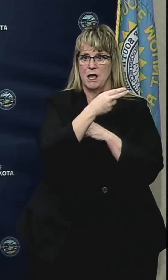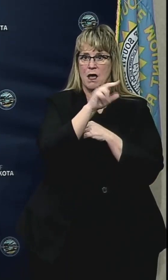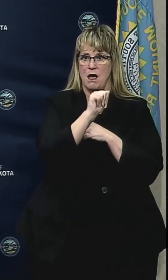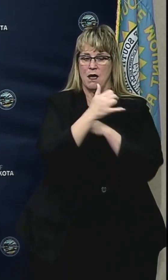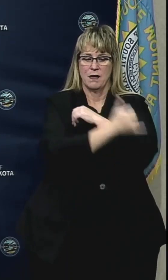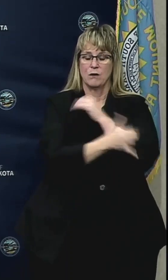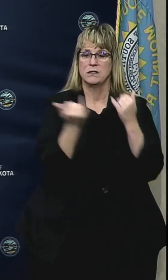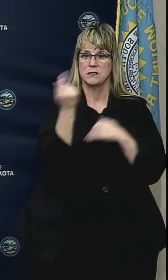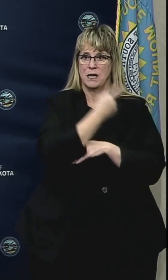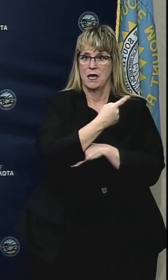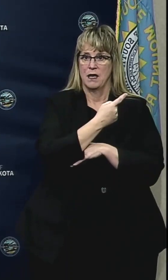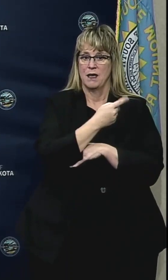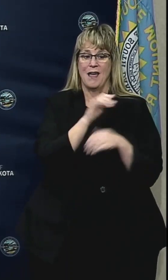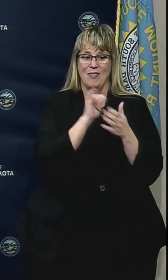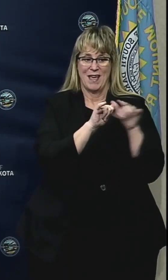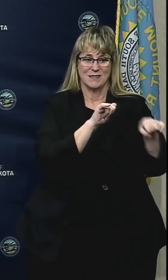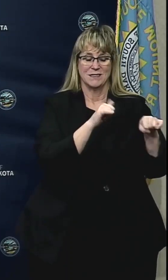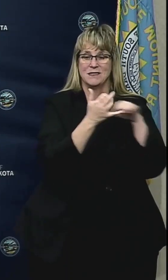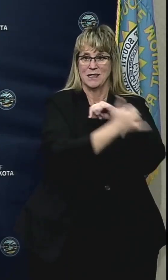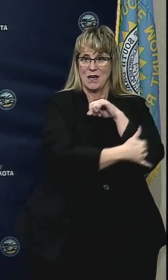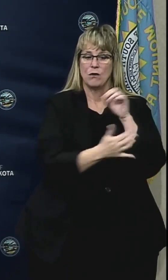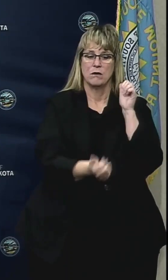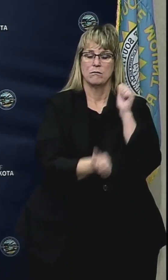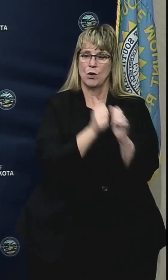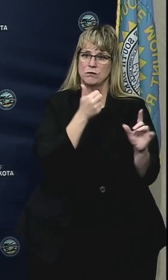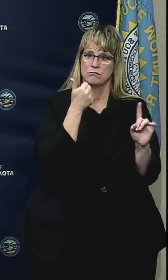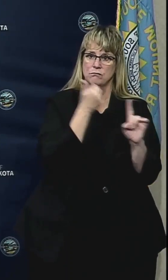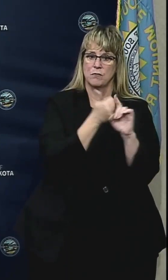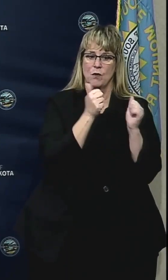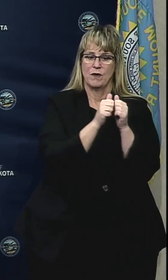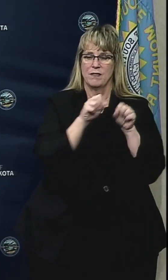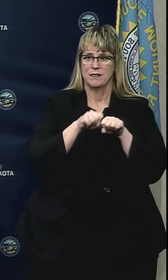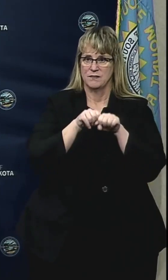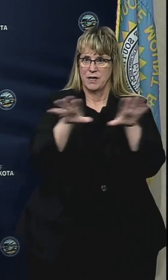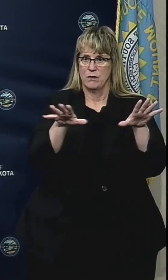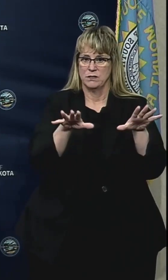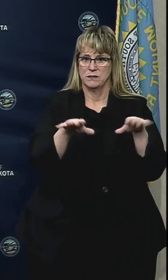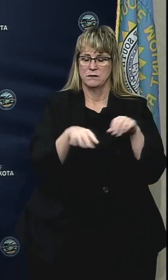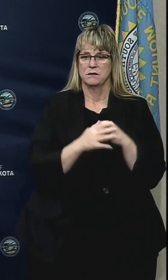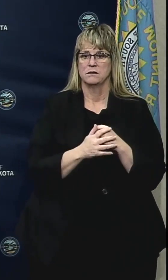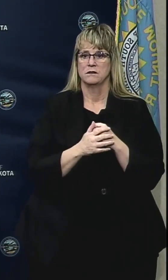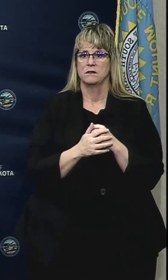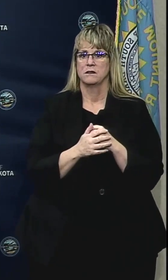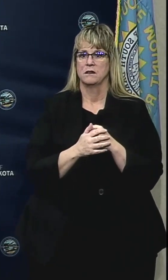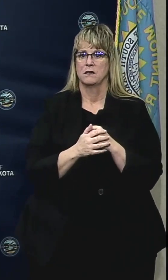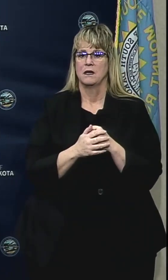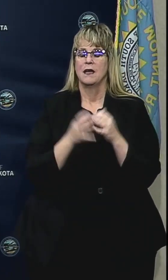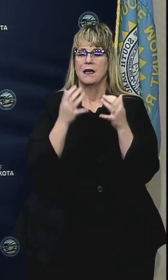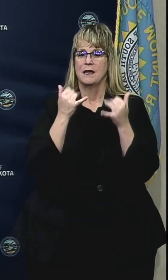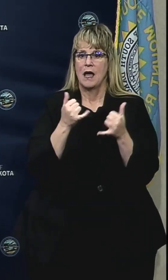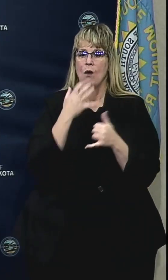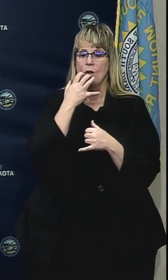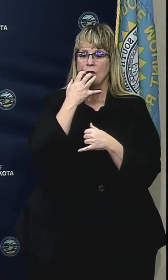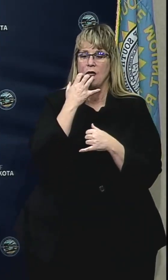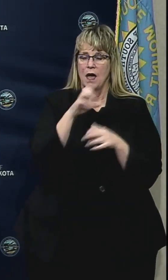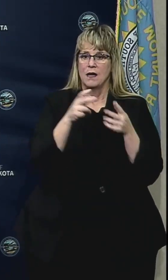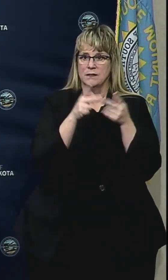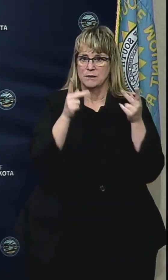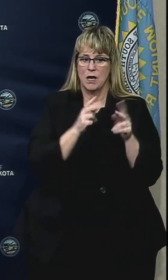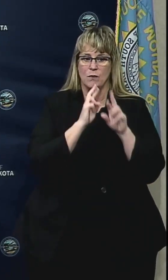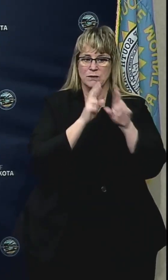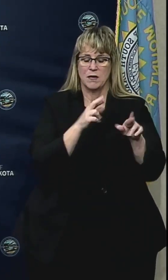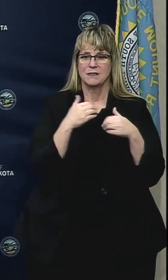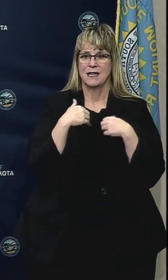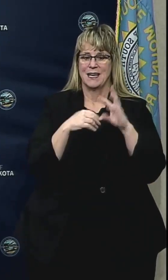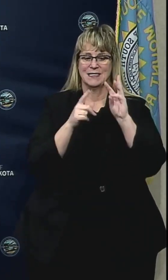today. And that is by far the county that's being the most impacted by the virus. Now, our hot spot response has